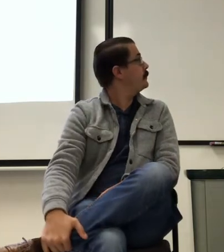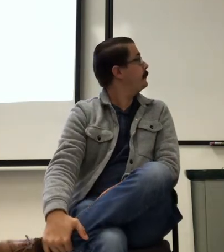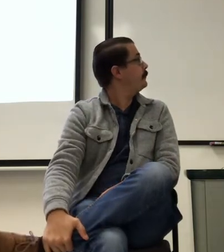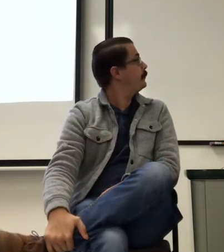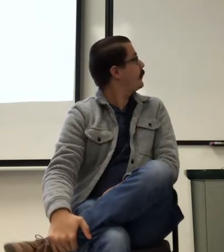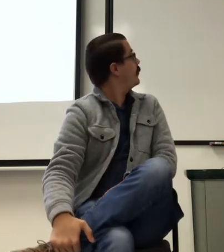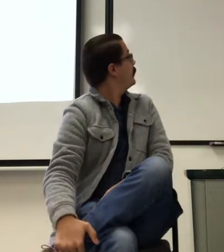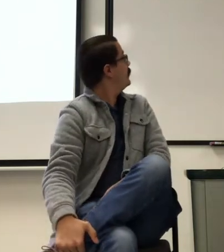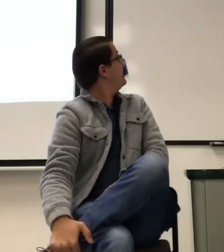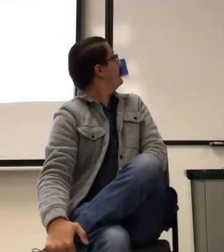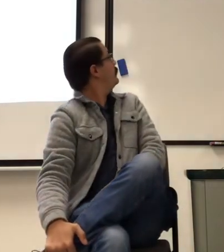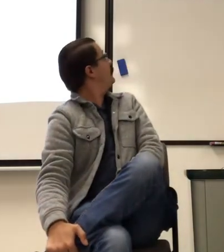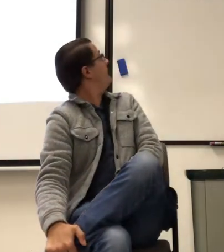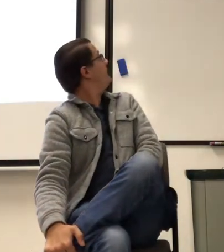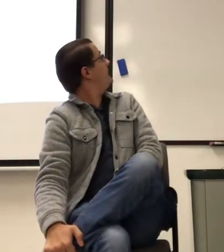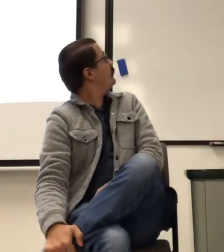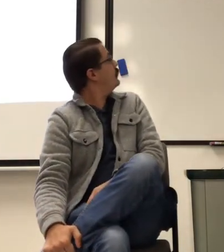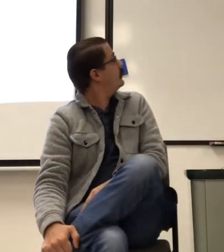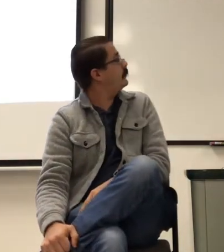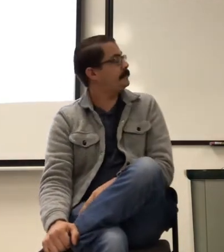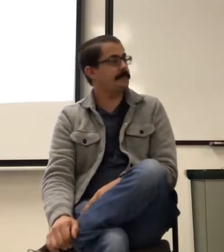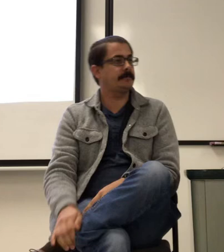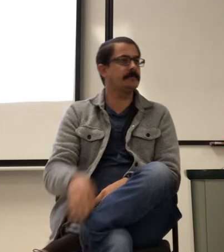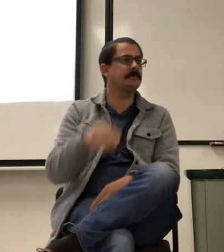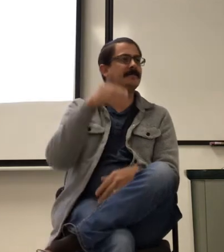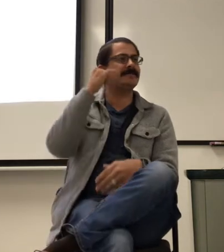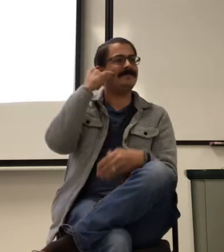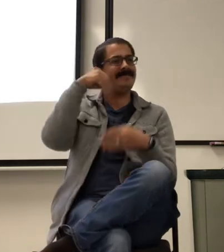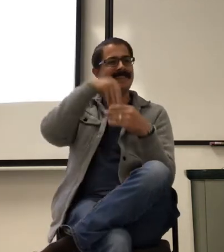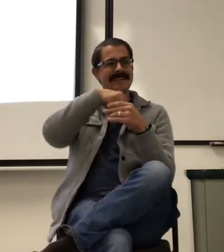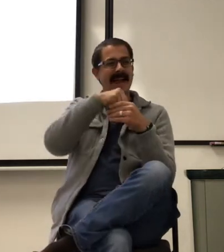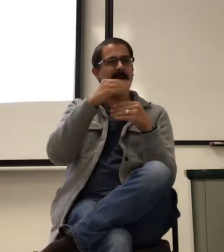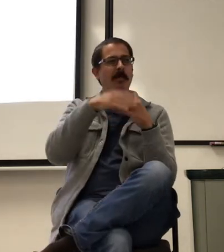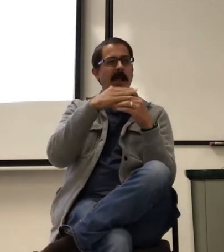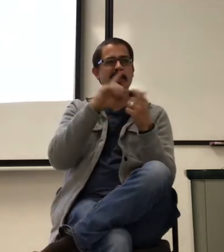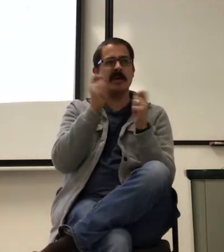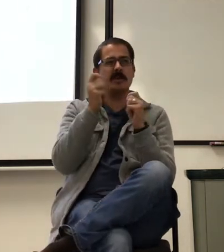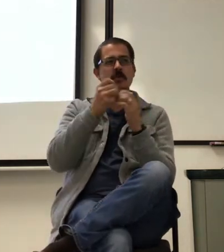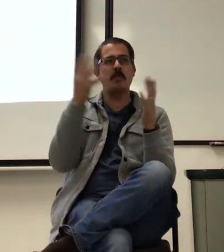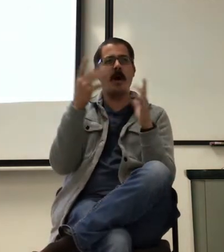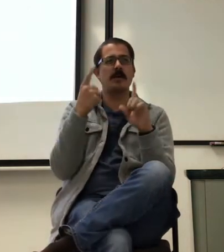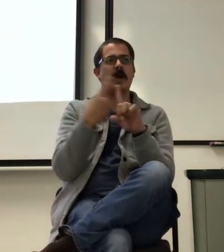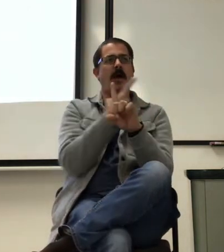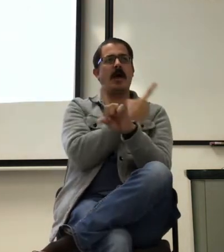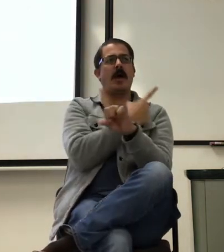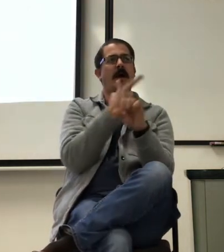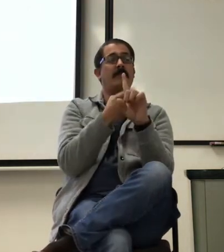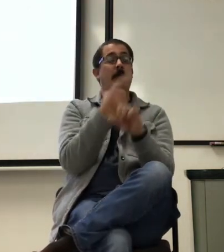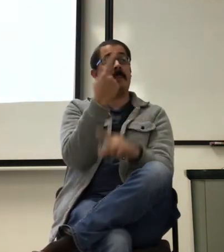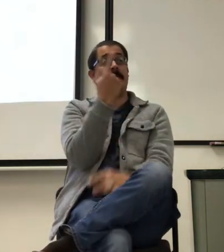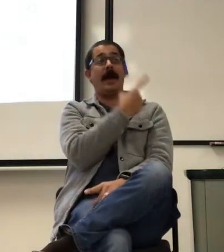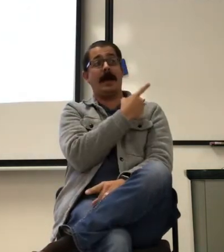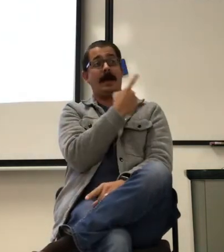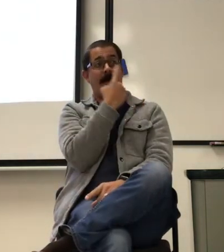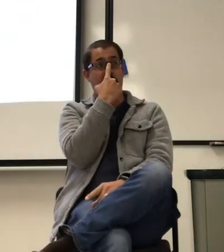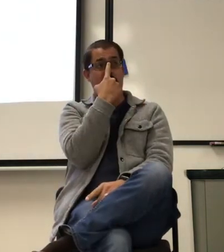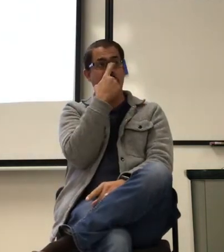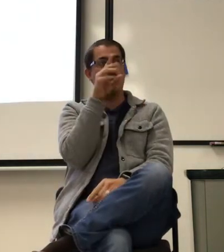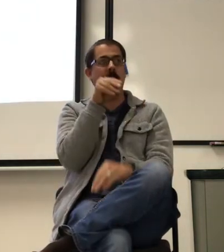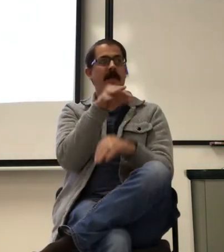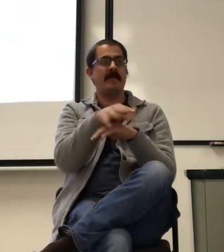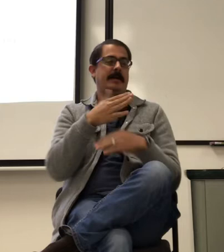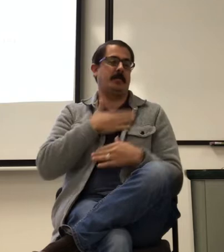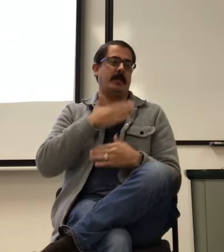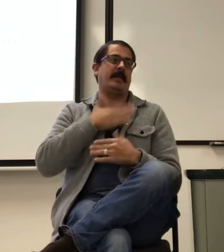Okay, in arterial blood, if it changes too much from that, you affect breathing